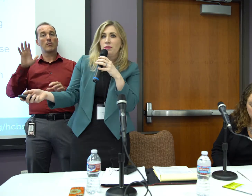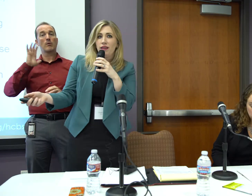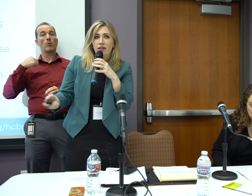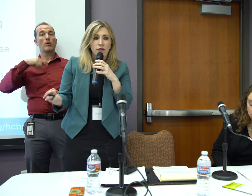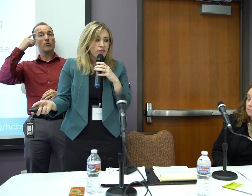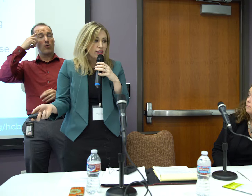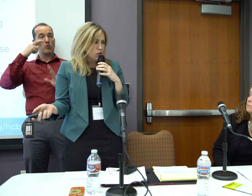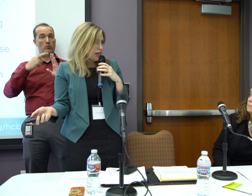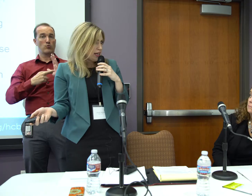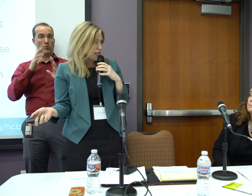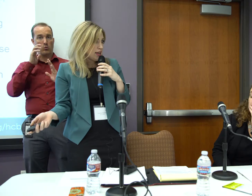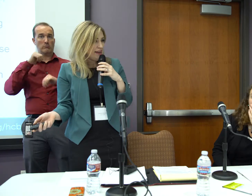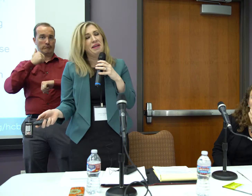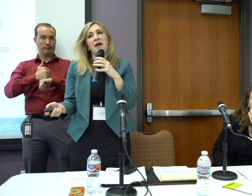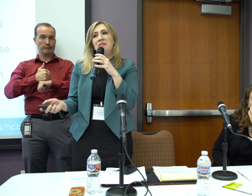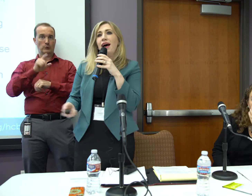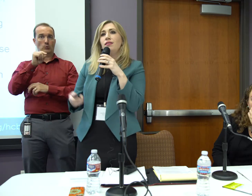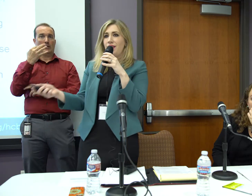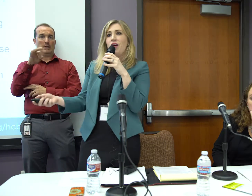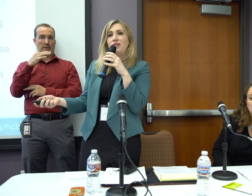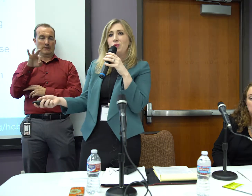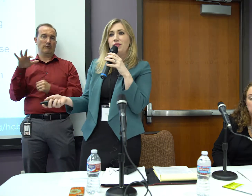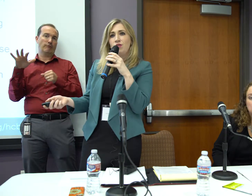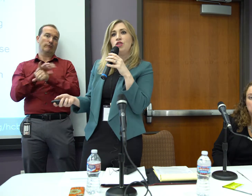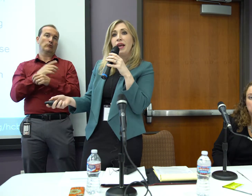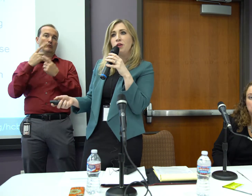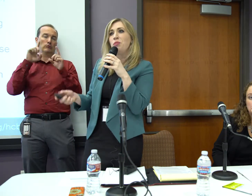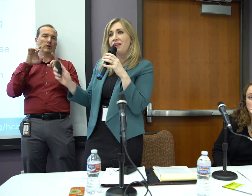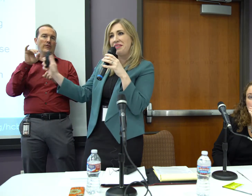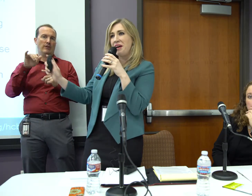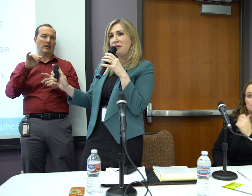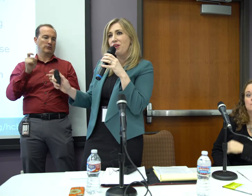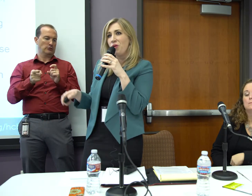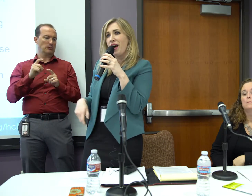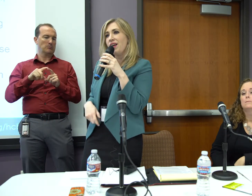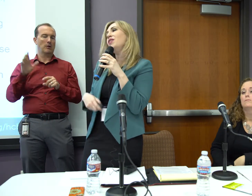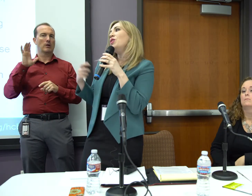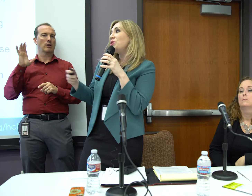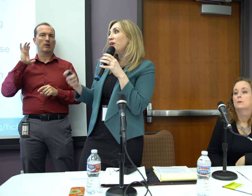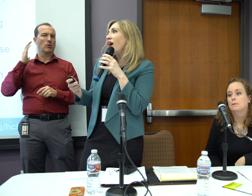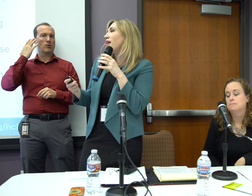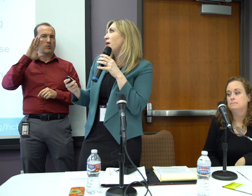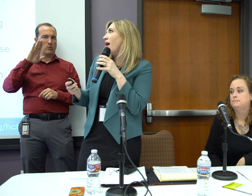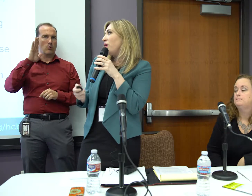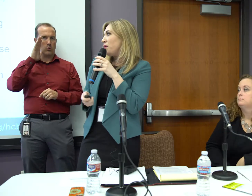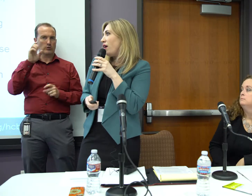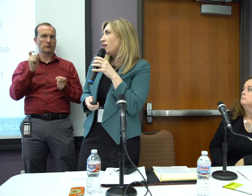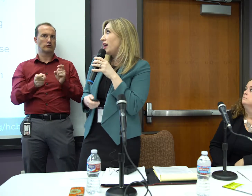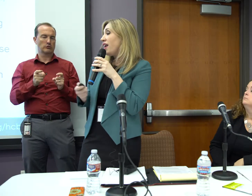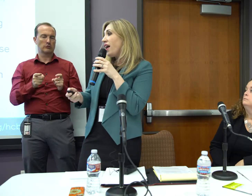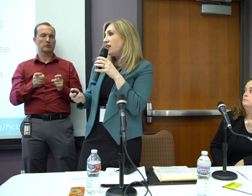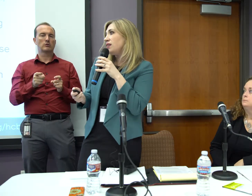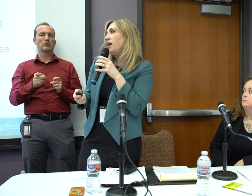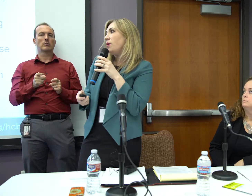was going to be in full effect in 2019. That obviously was to change, but at the time we didn't know that. So we got out and